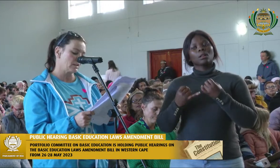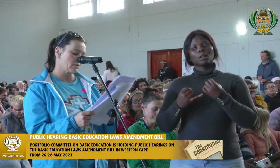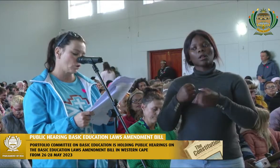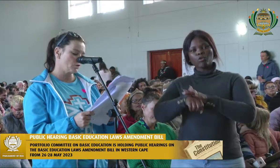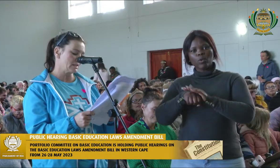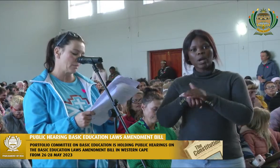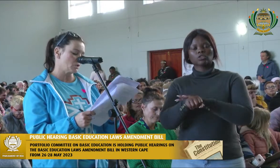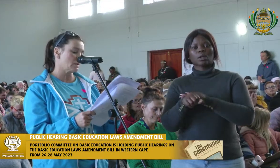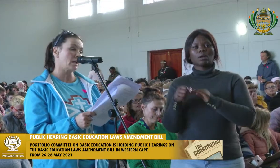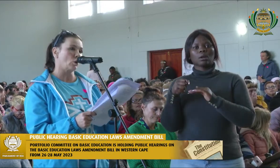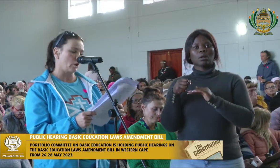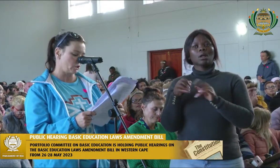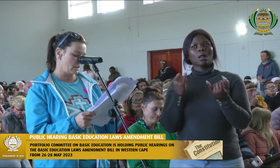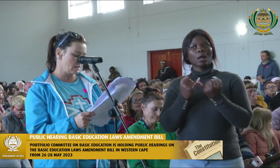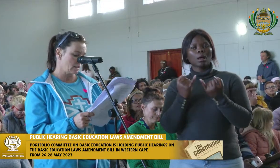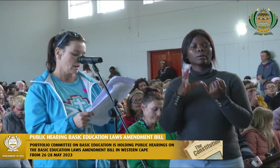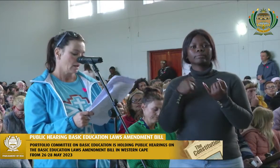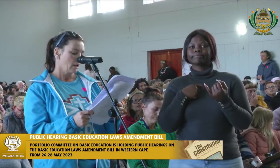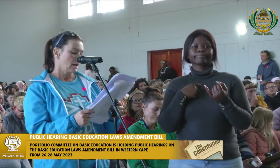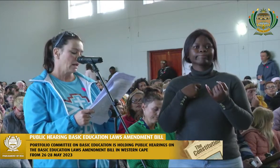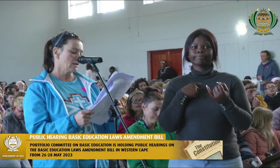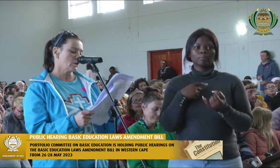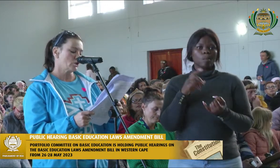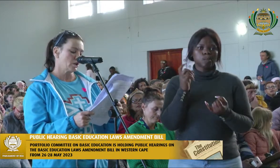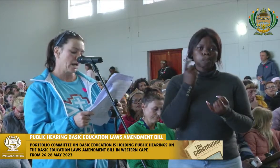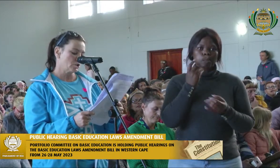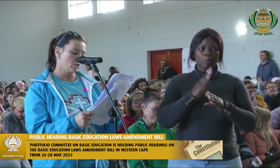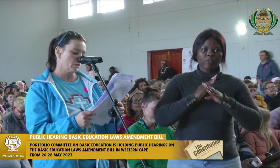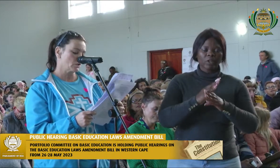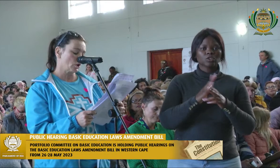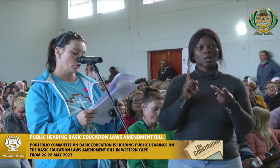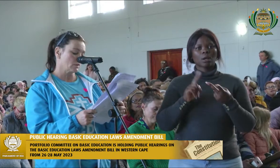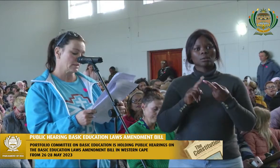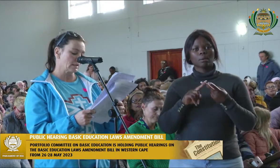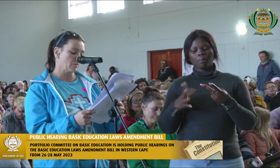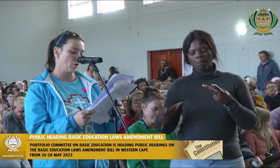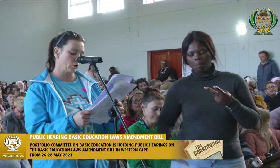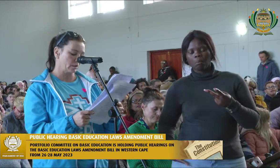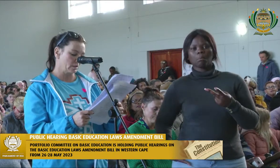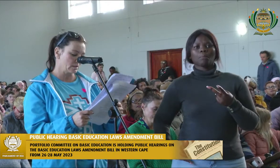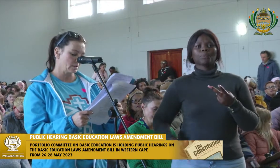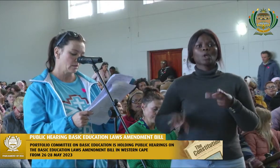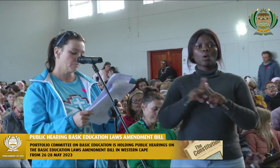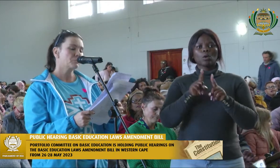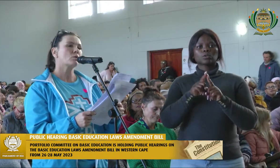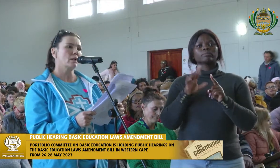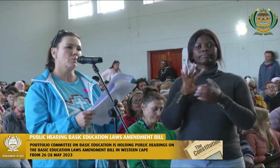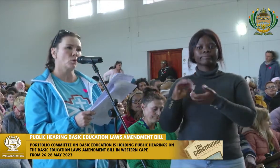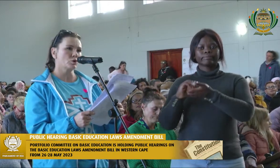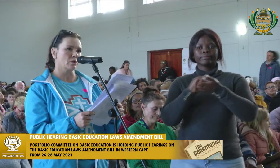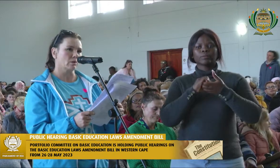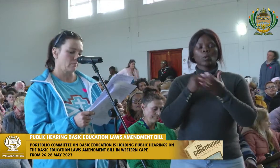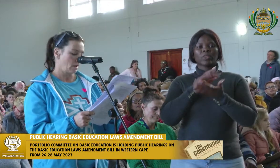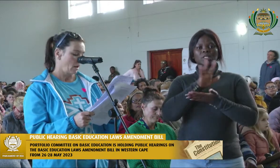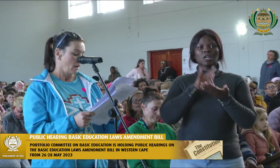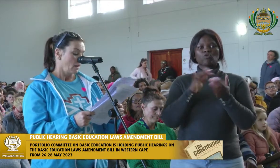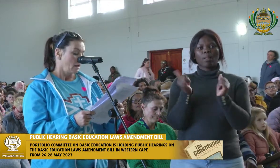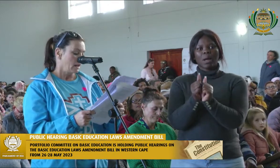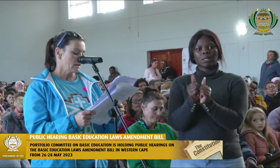to effective contraception technologies in association with social sector partners, read